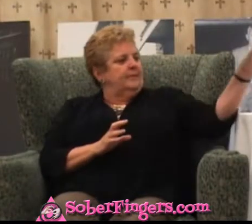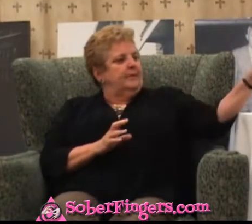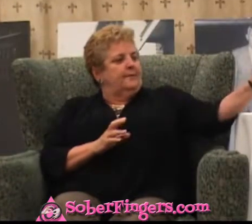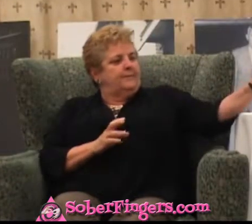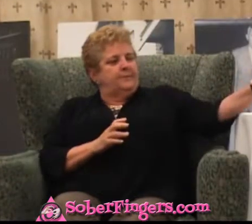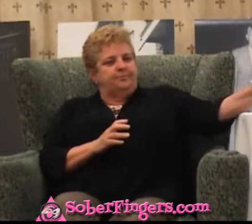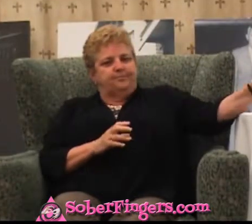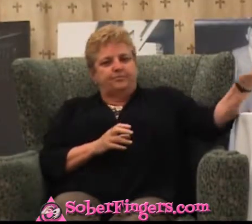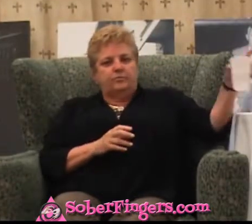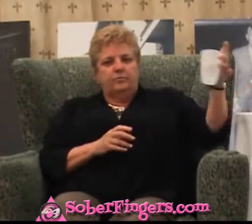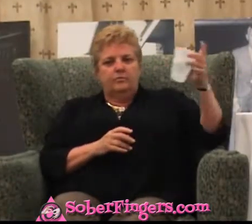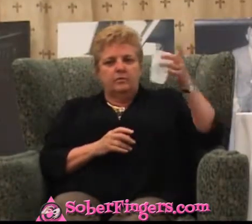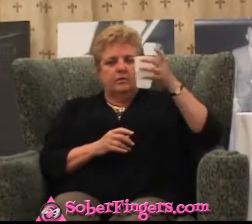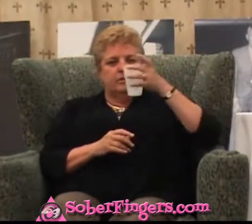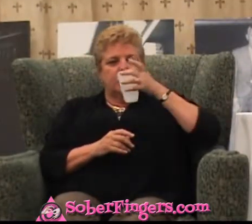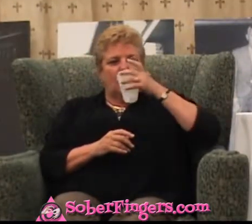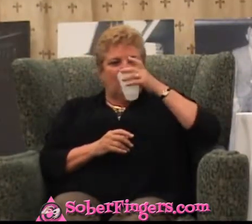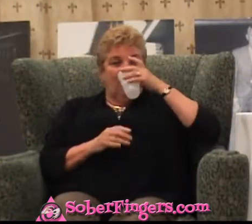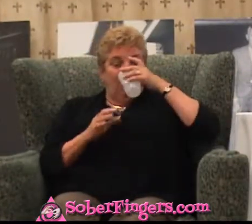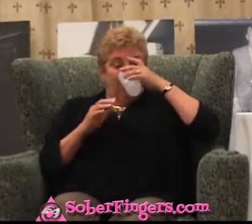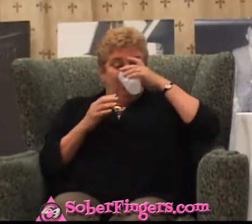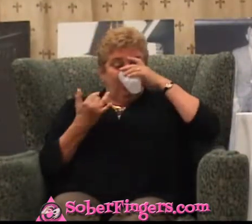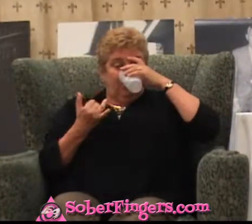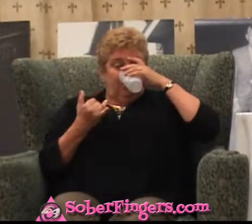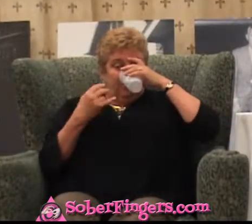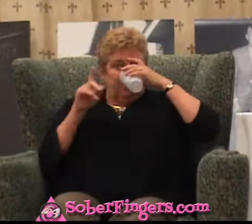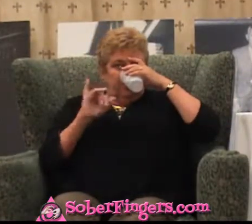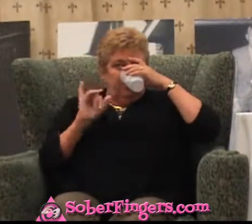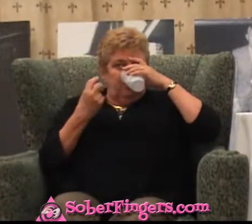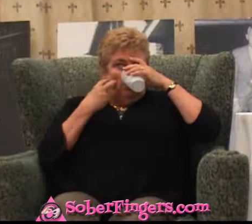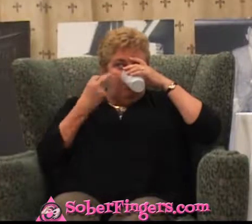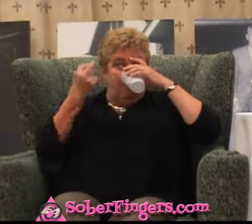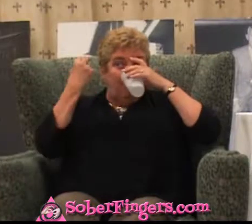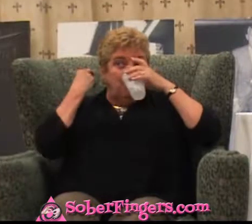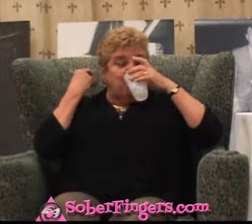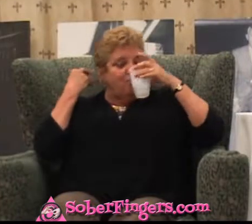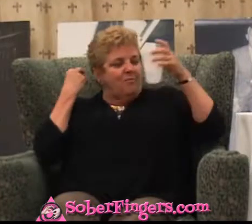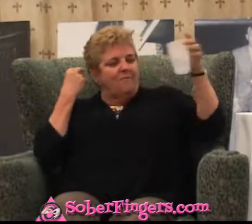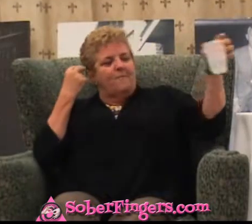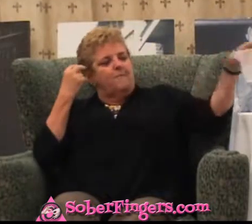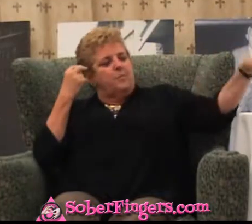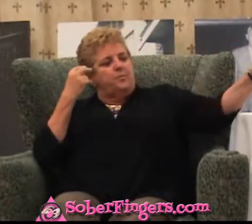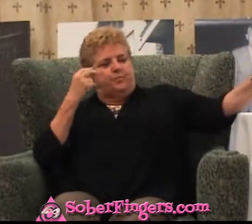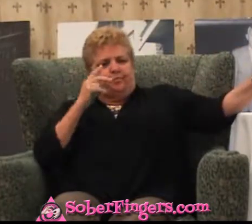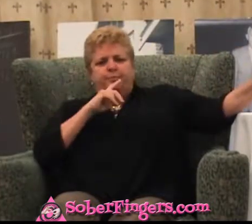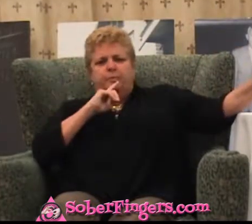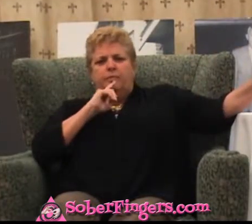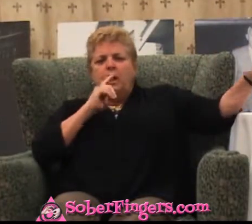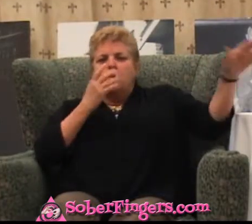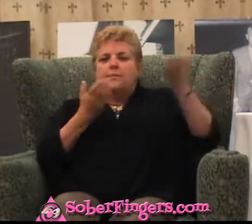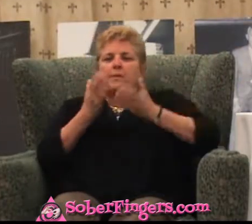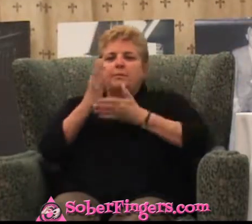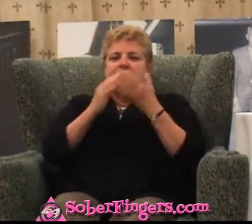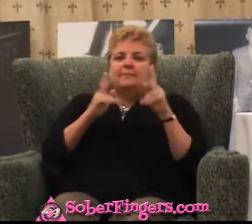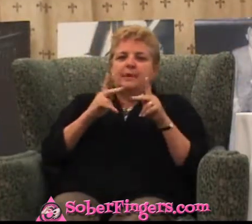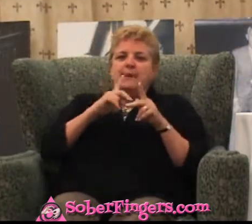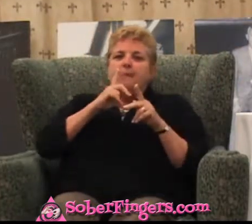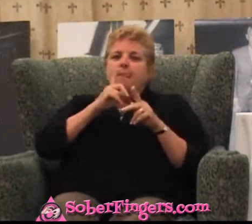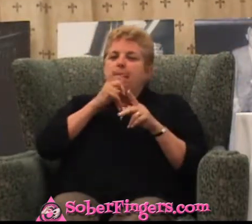I am sure, looking back on my life, there were people who told me I was cool, that I was